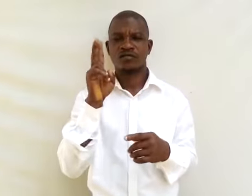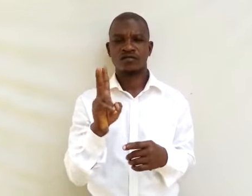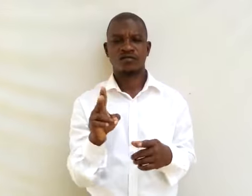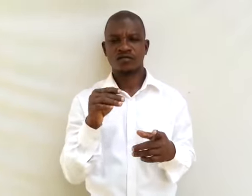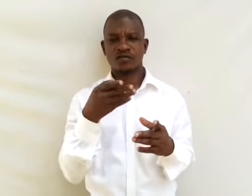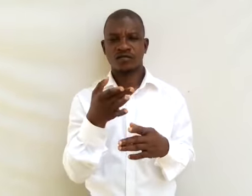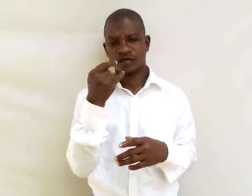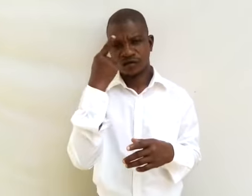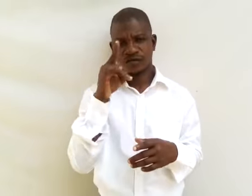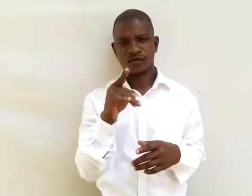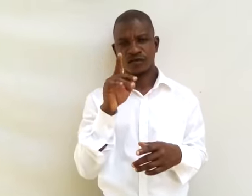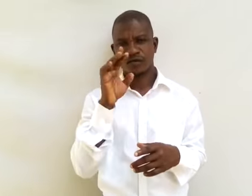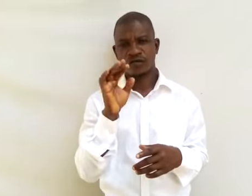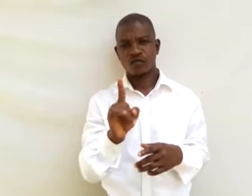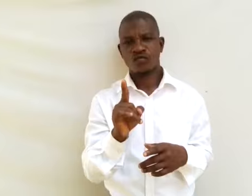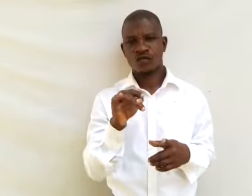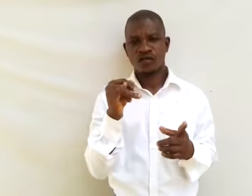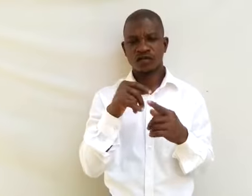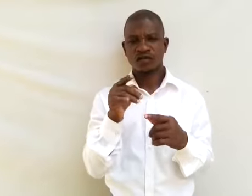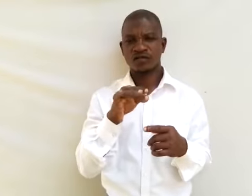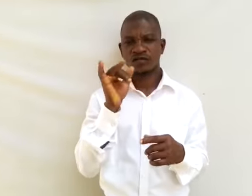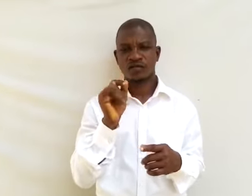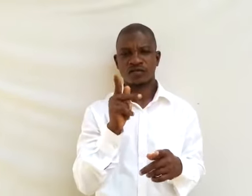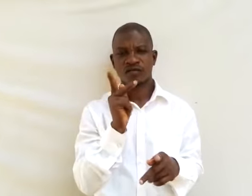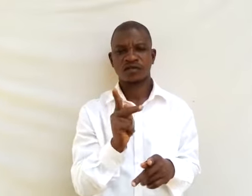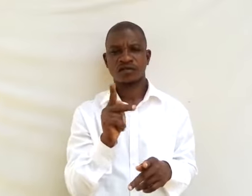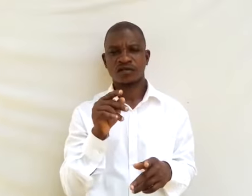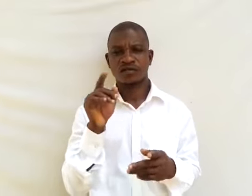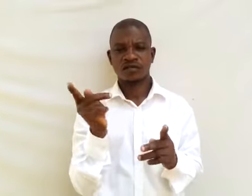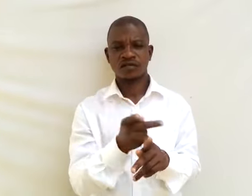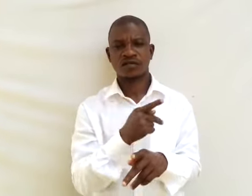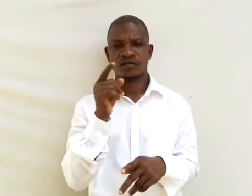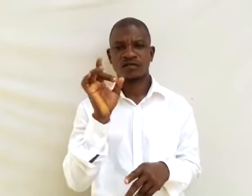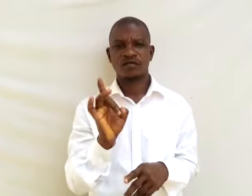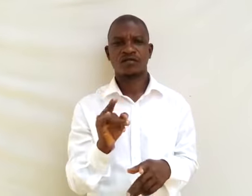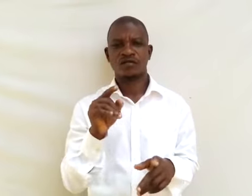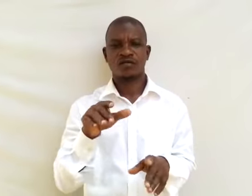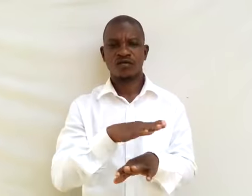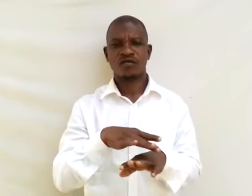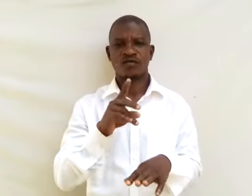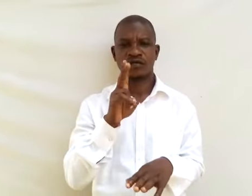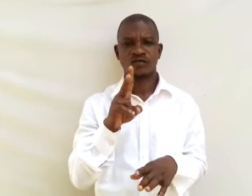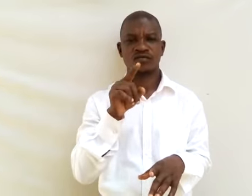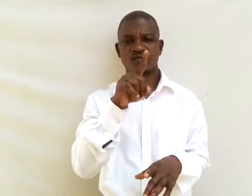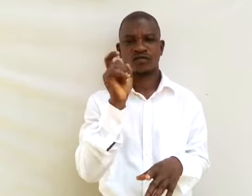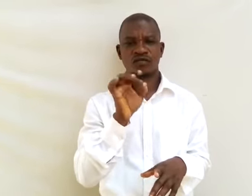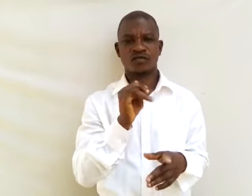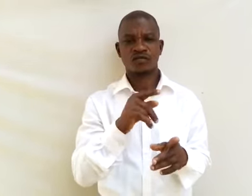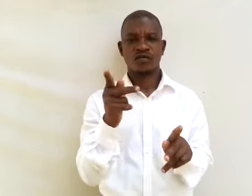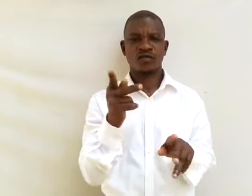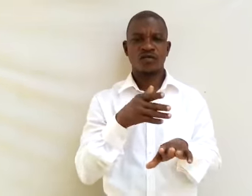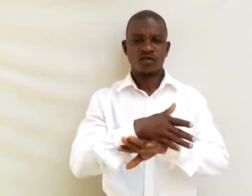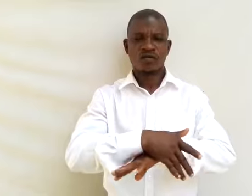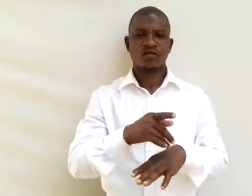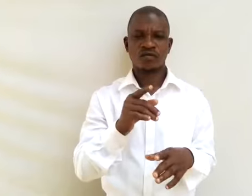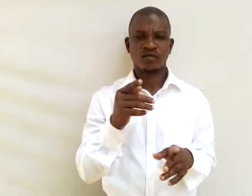Therefore, 1 is equal to K times 8 all over 2 square. Cross multiply the